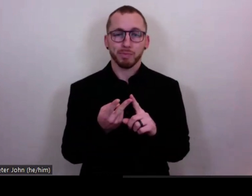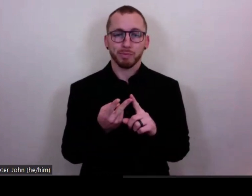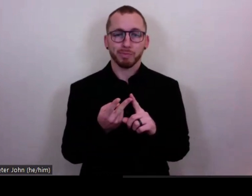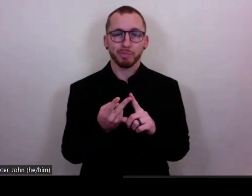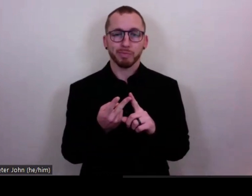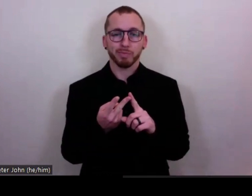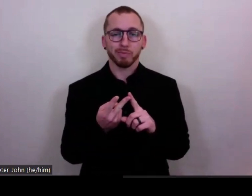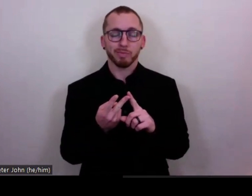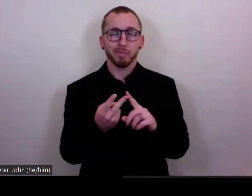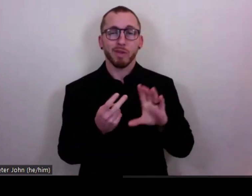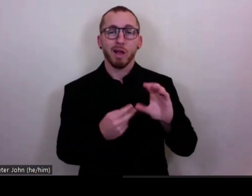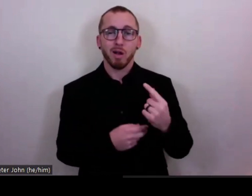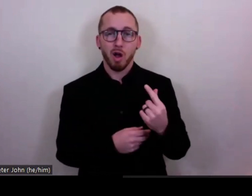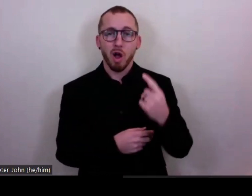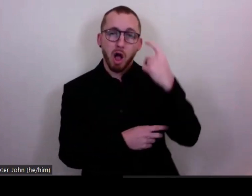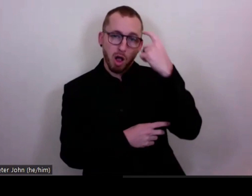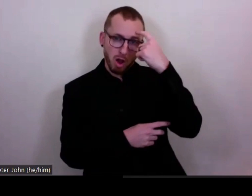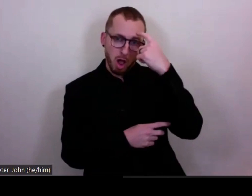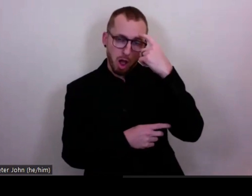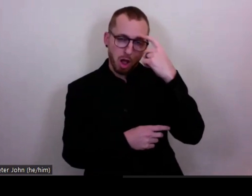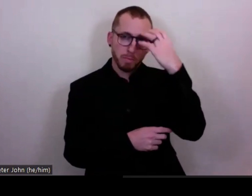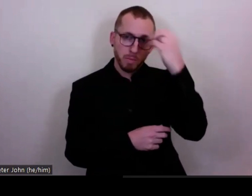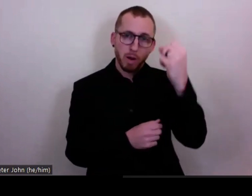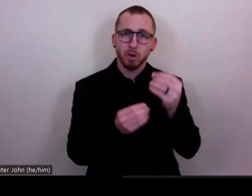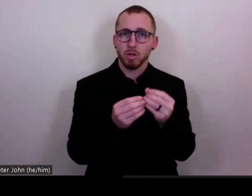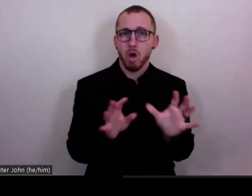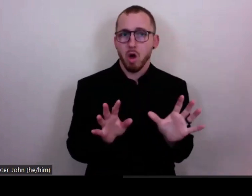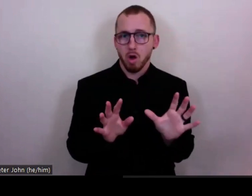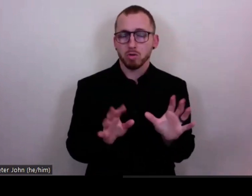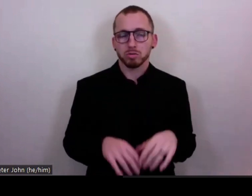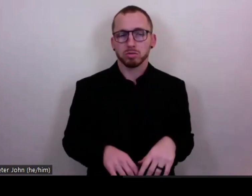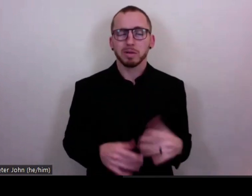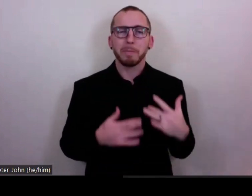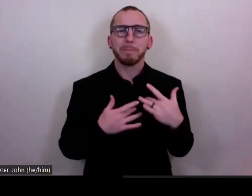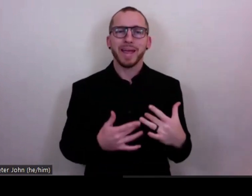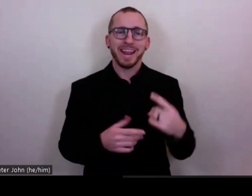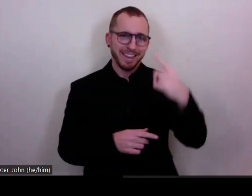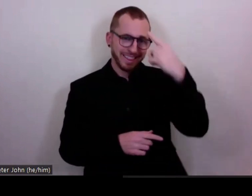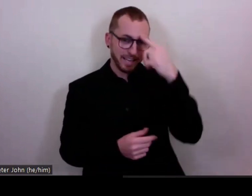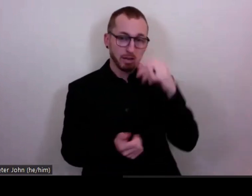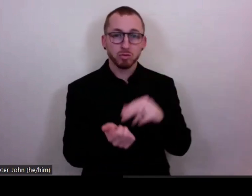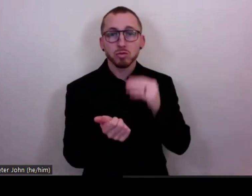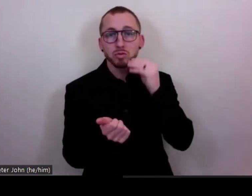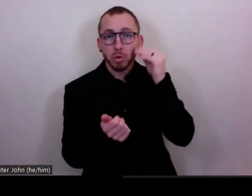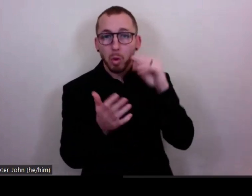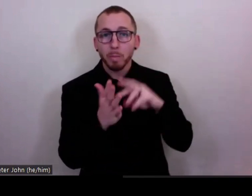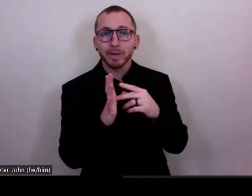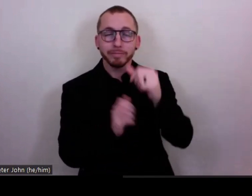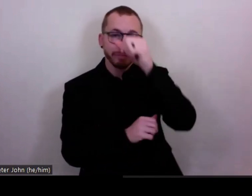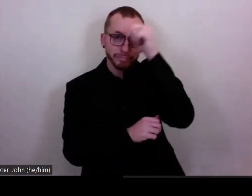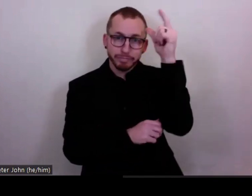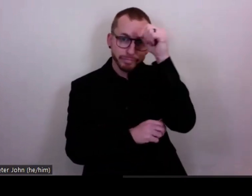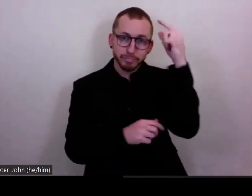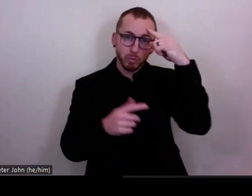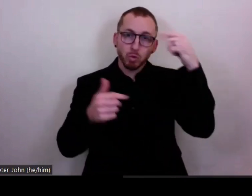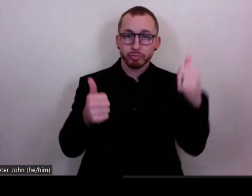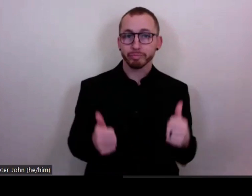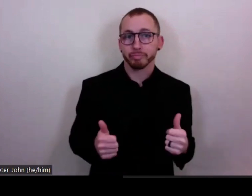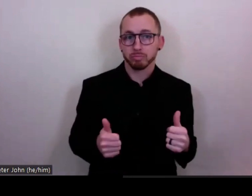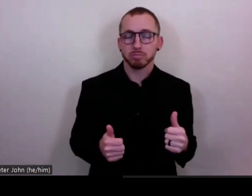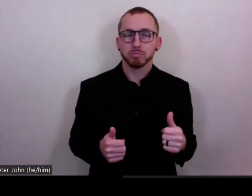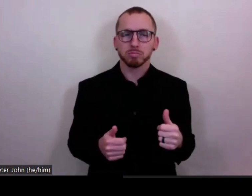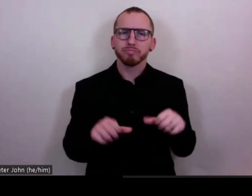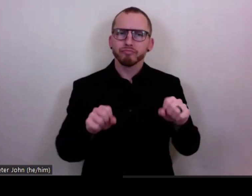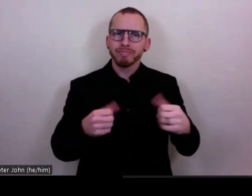Most people think that folks in nursing homes are all the, people with dementia and Alzheimer's. there are a lot of folks that have those conditions,